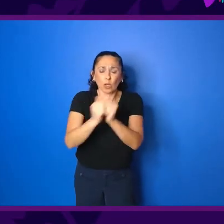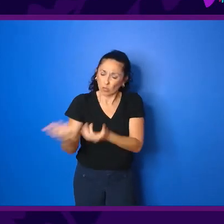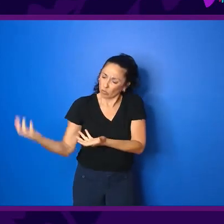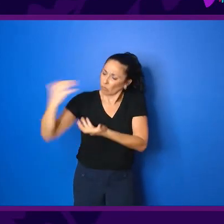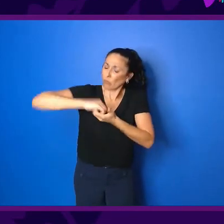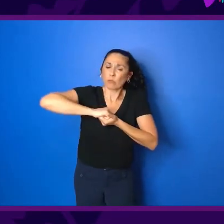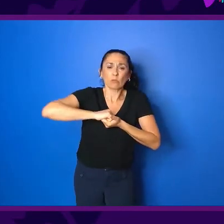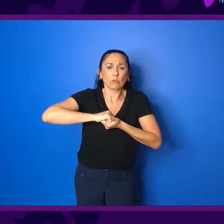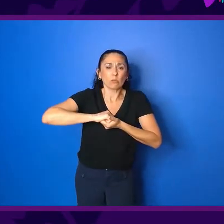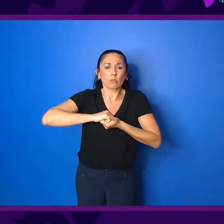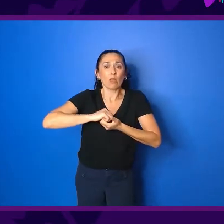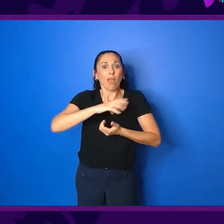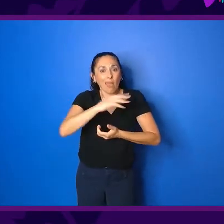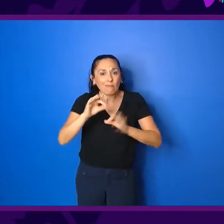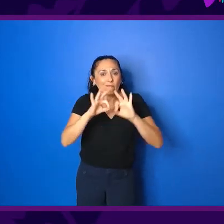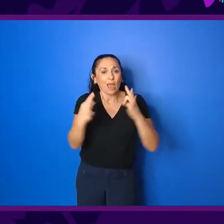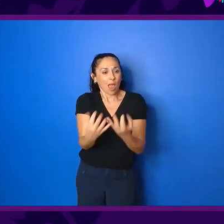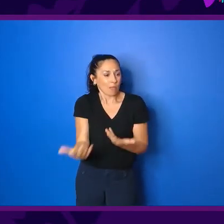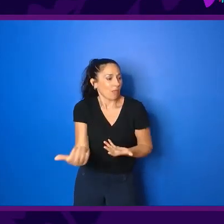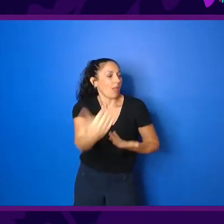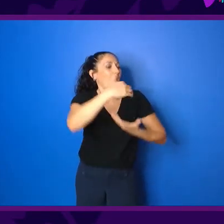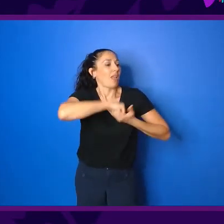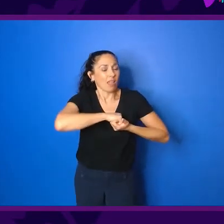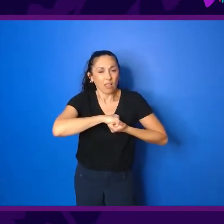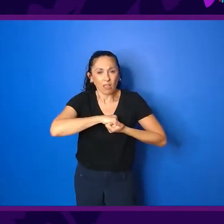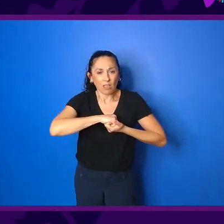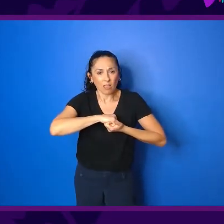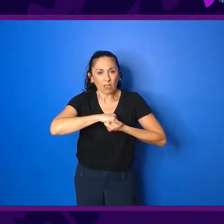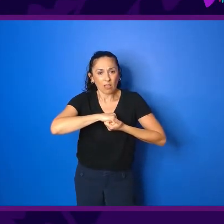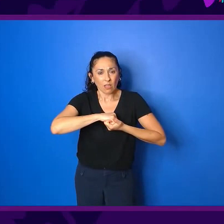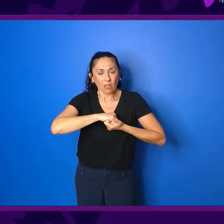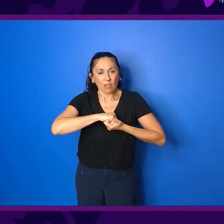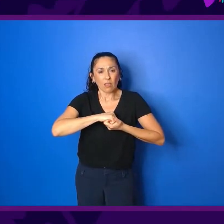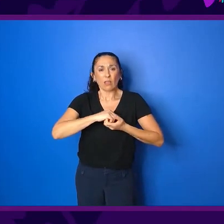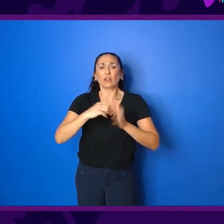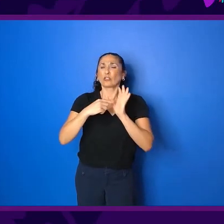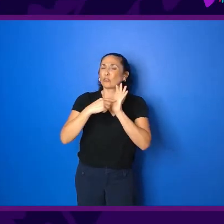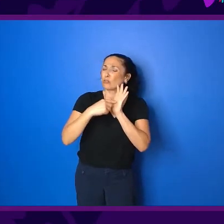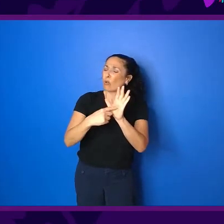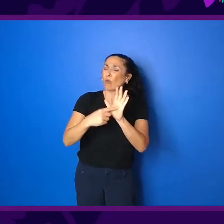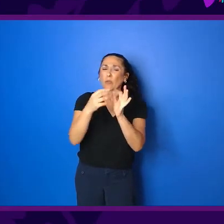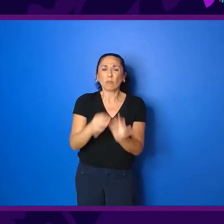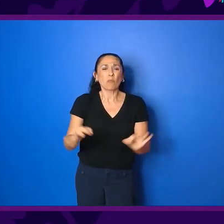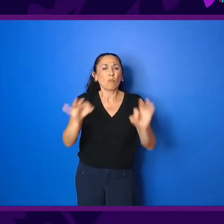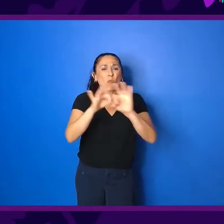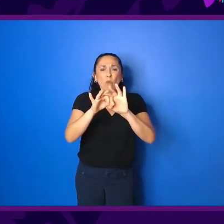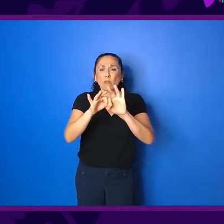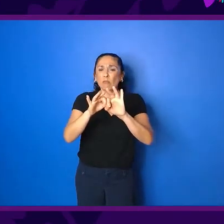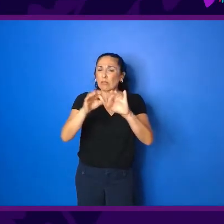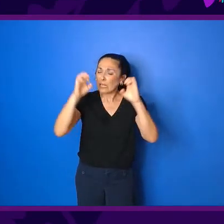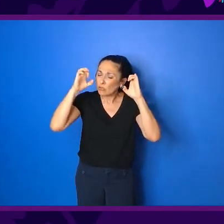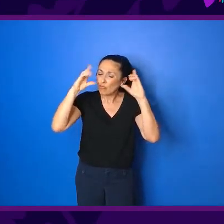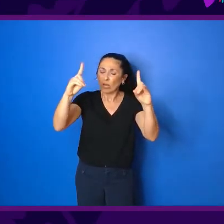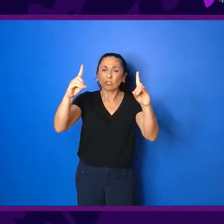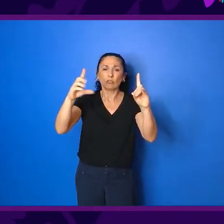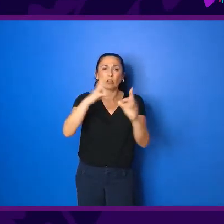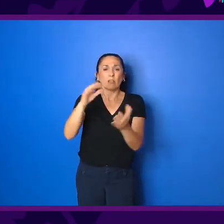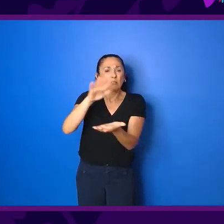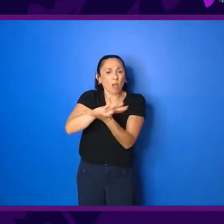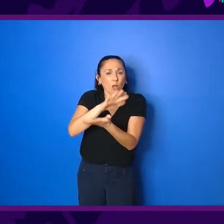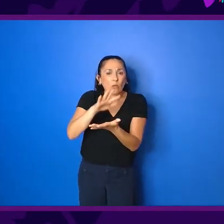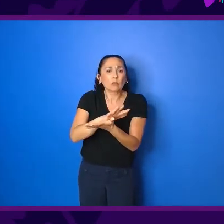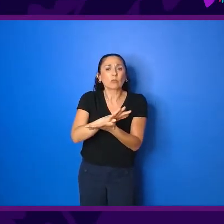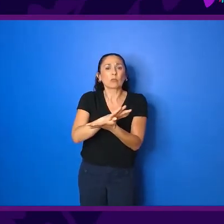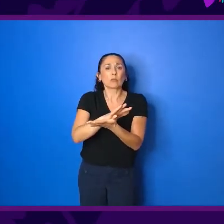and their families. They show us the importance of scholarship and education, shed light